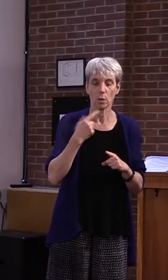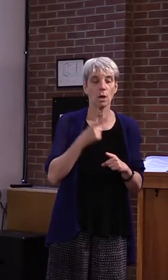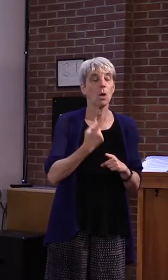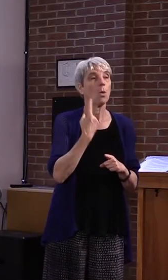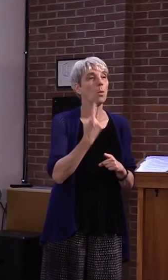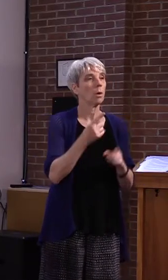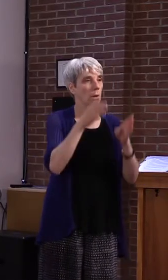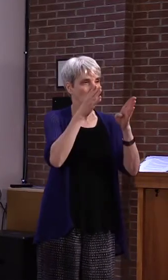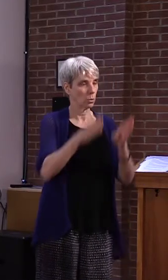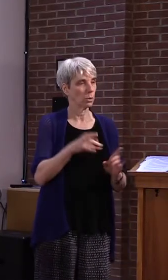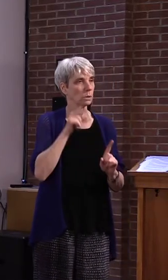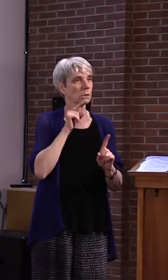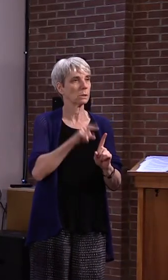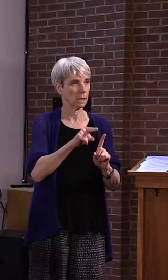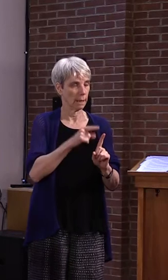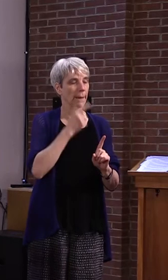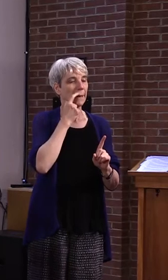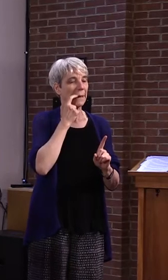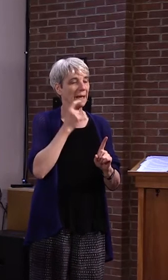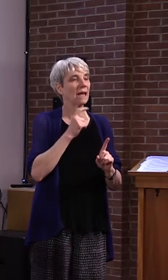inmate